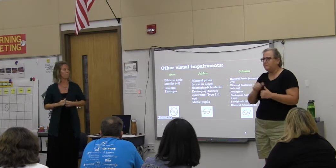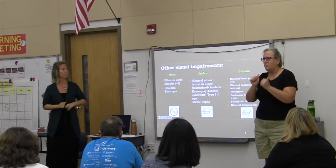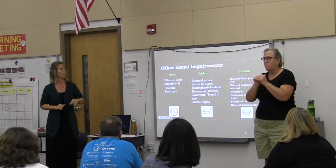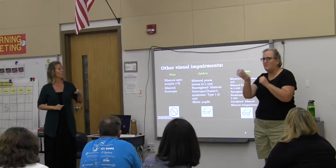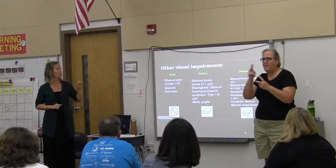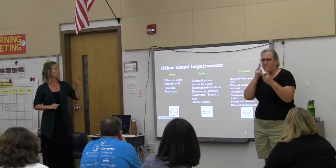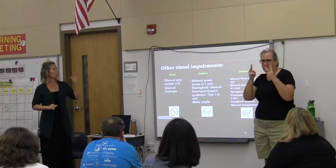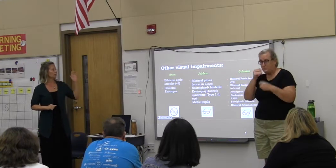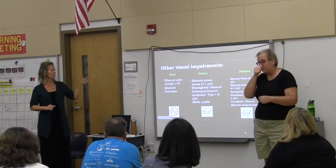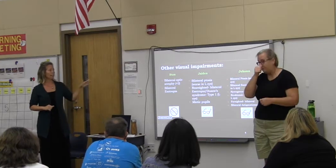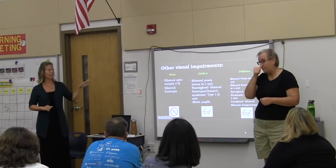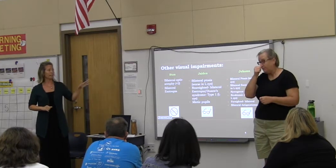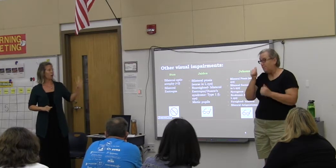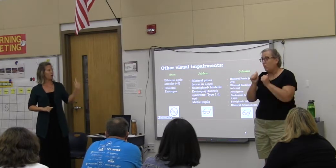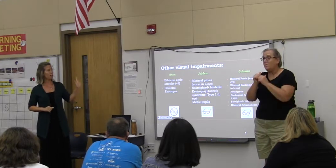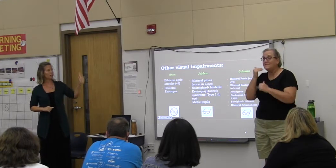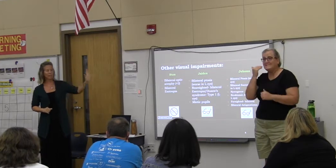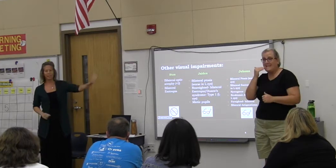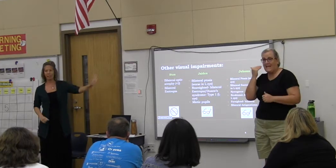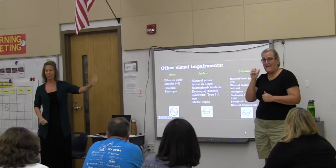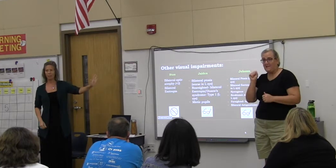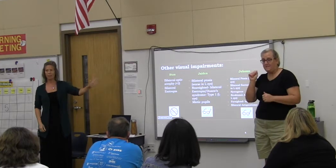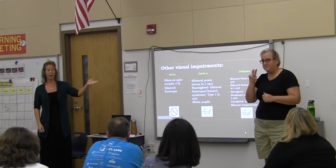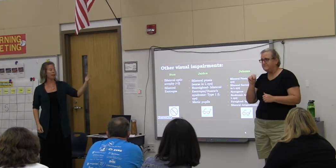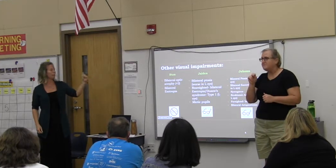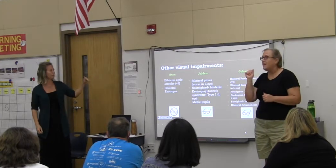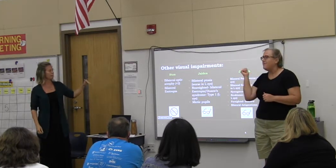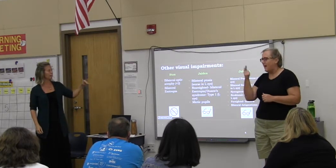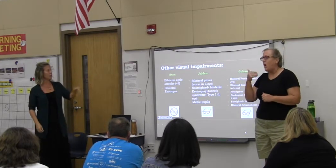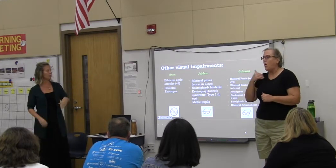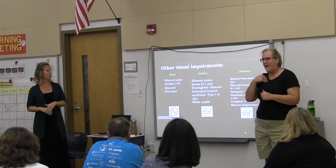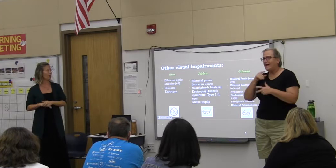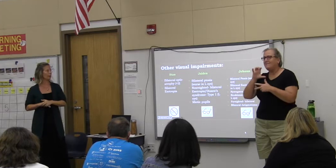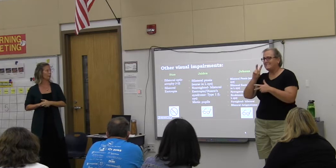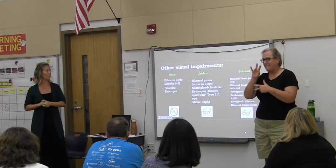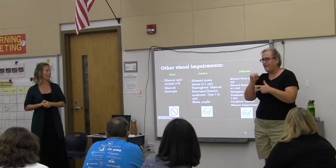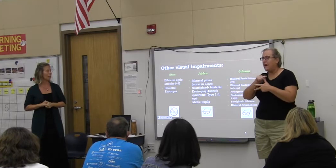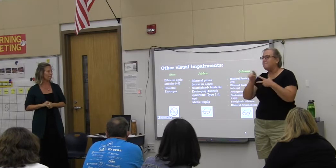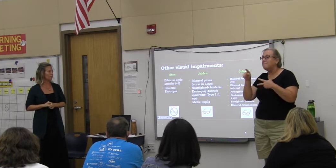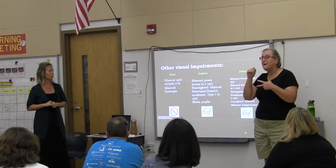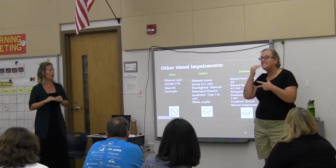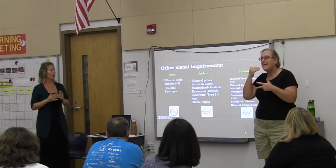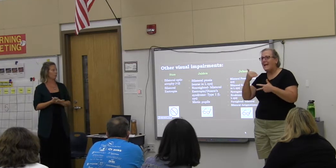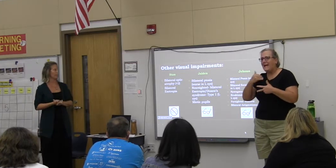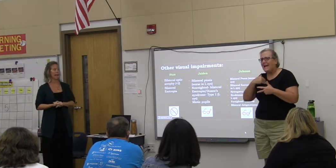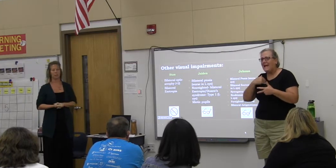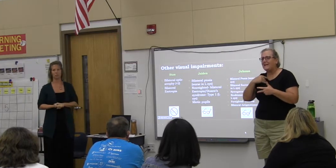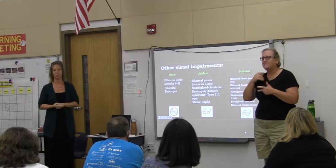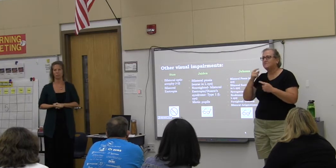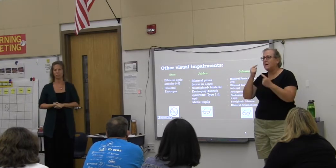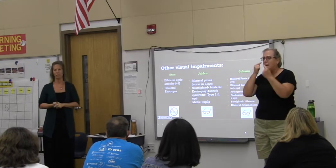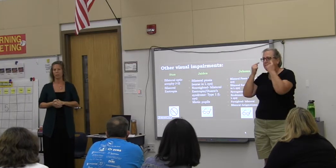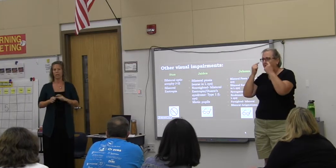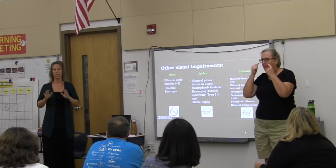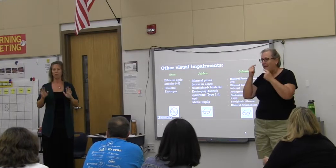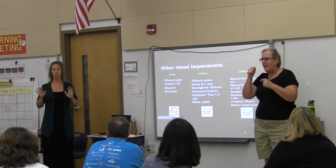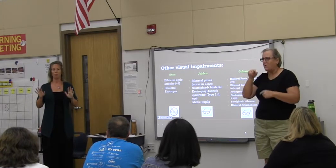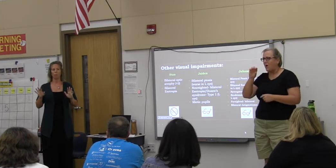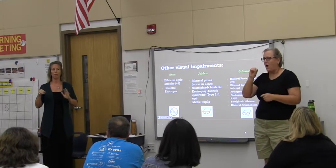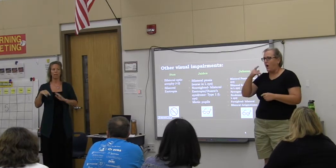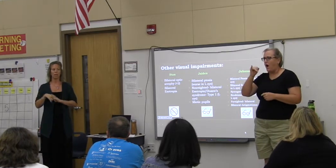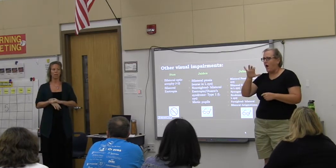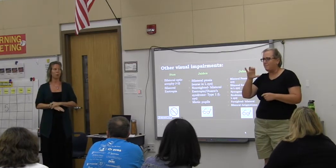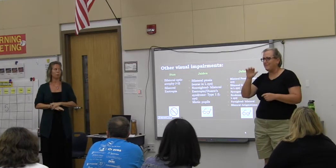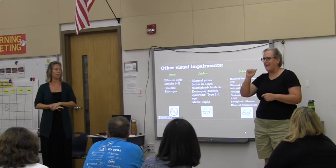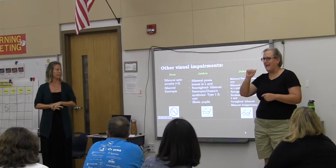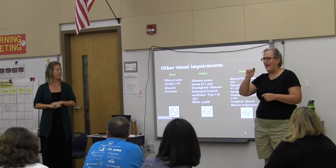visually. So with Stan, all of these guys have CVI, but Stan also has bilateral optic atrophy. And